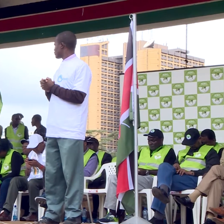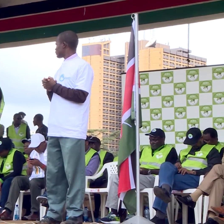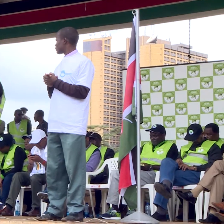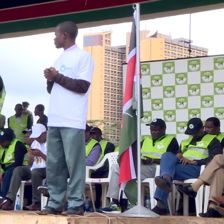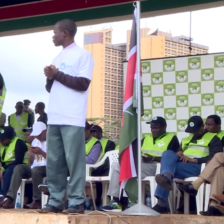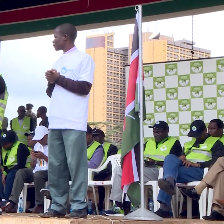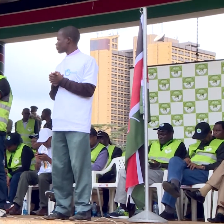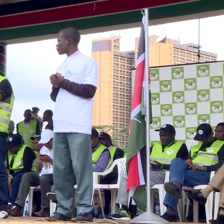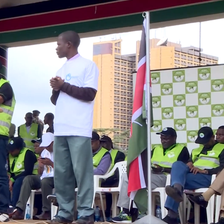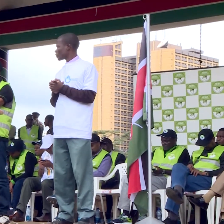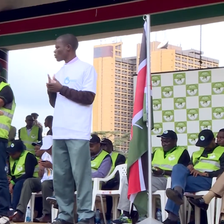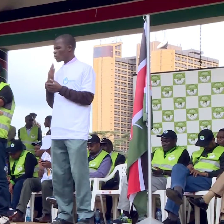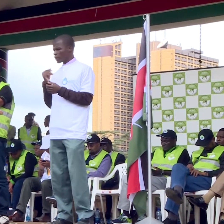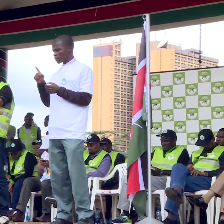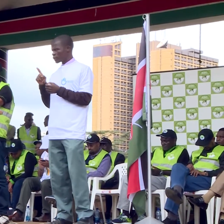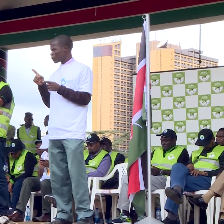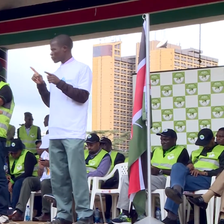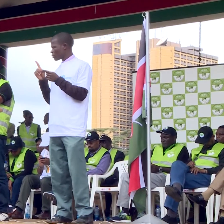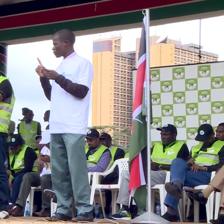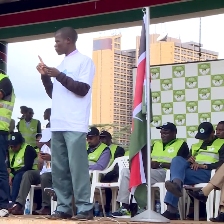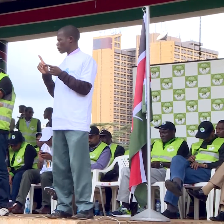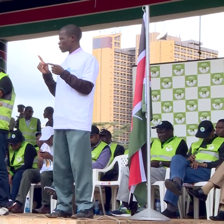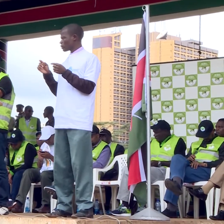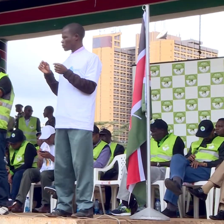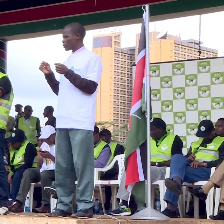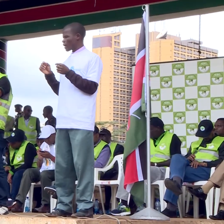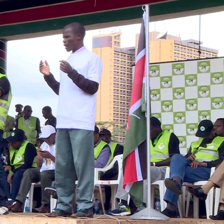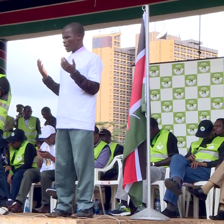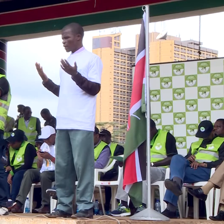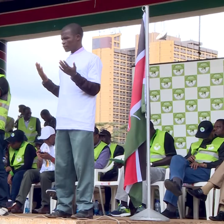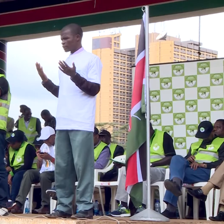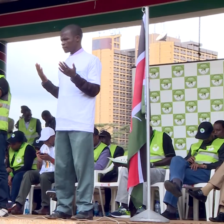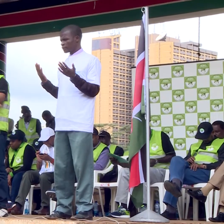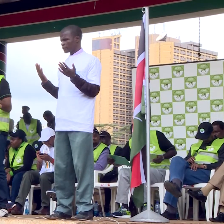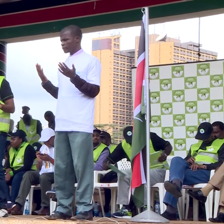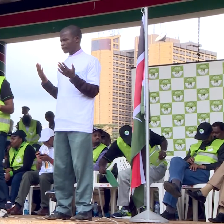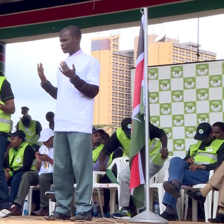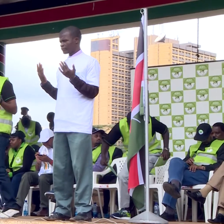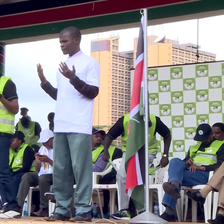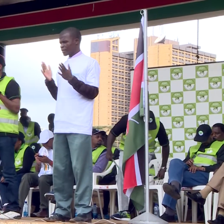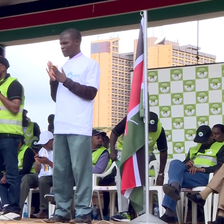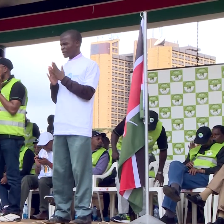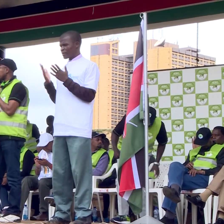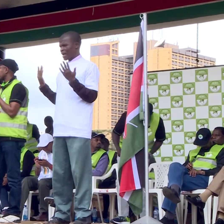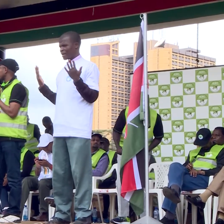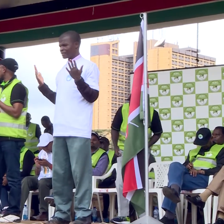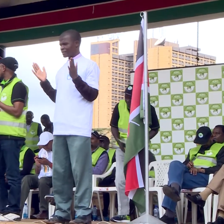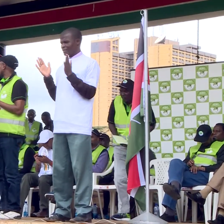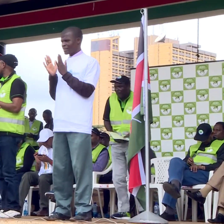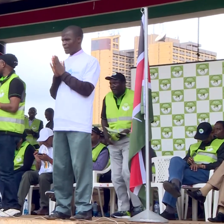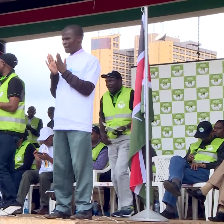I want you to put your hands together so that we can welcome him. So let us put our hands together.